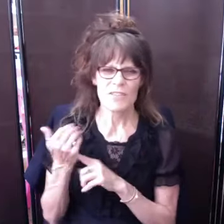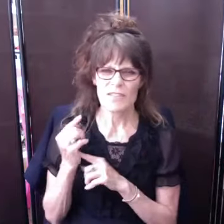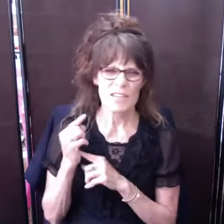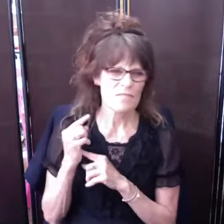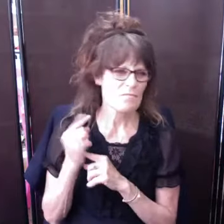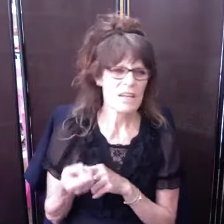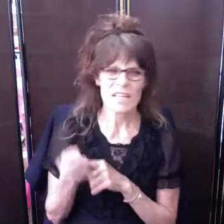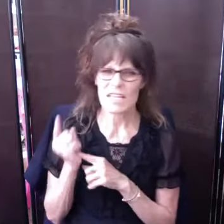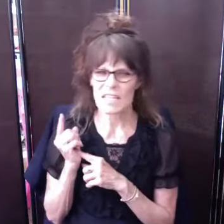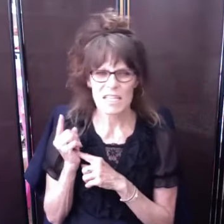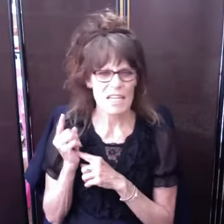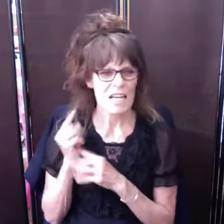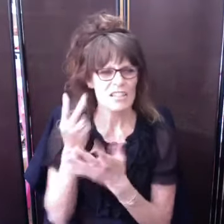waylaid me. And I laid there and bled for 2 or 3 hours.